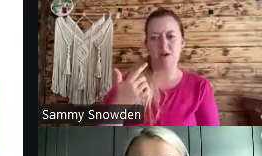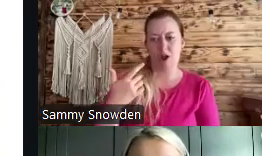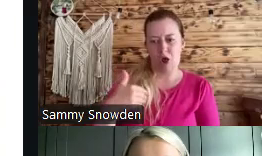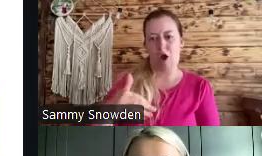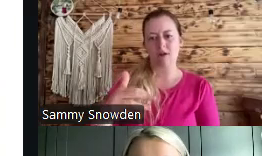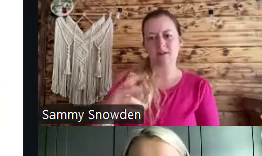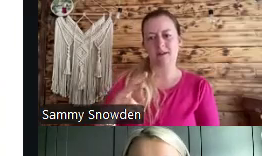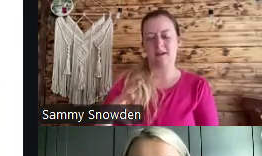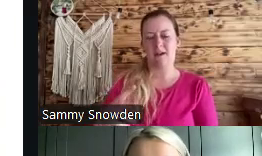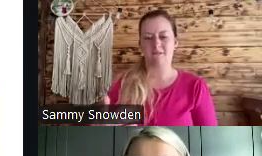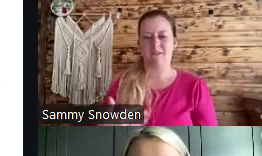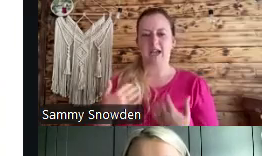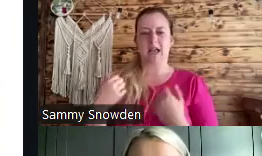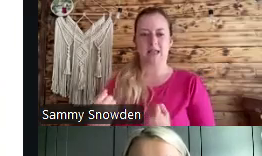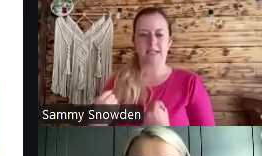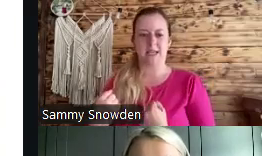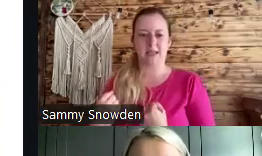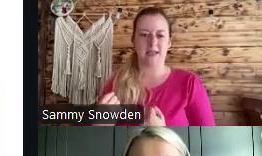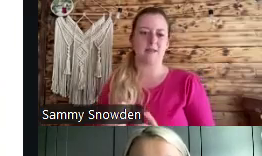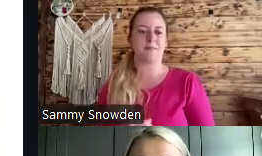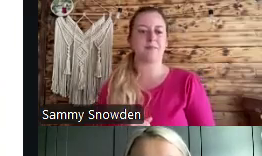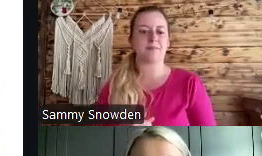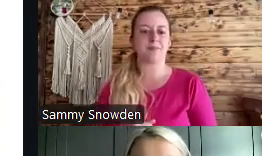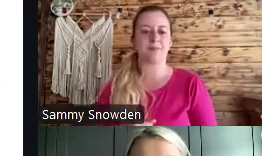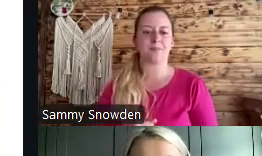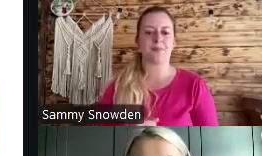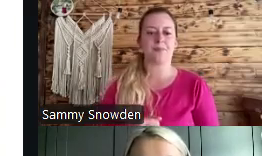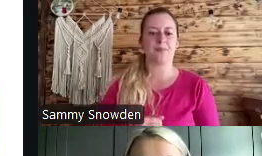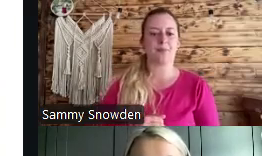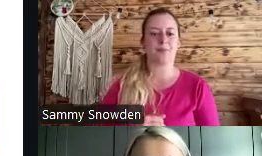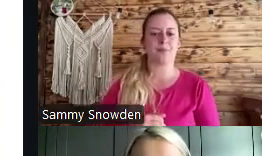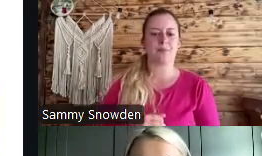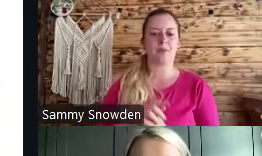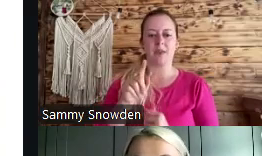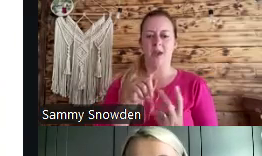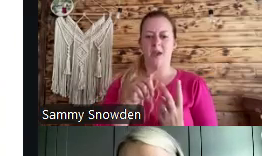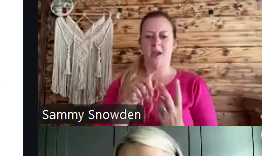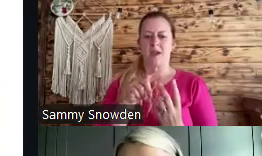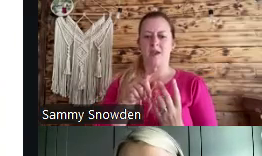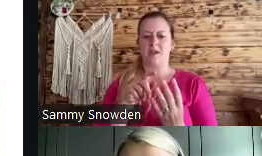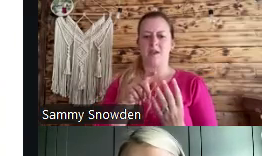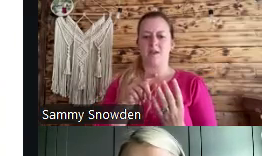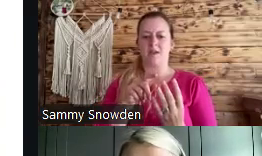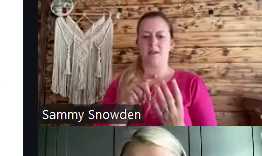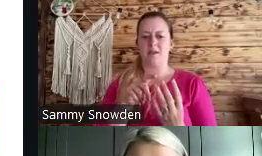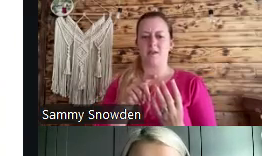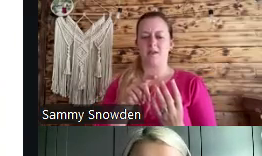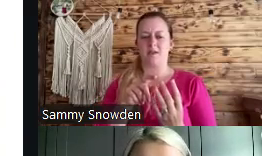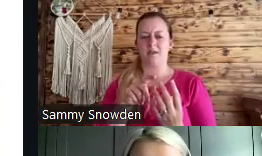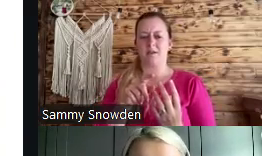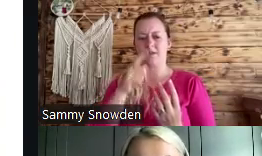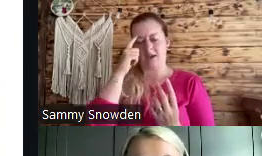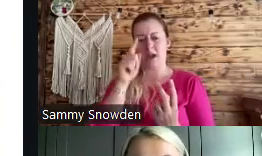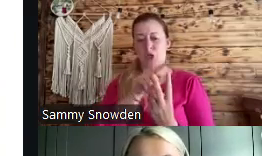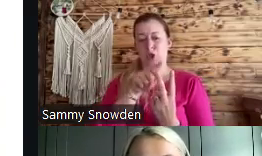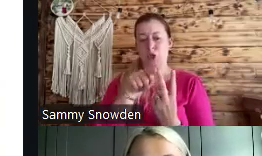I think that's worked out about £60 for those 2, and £80 for the 3. So it's definitely a good value for